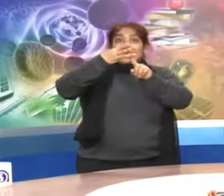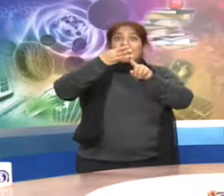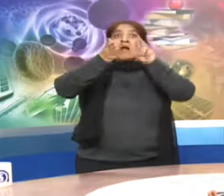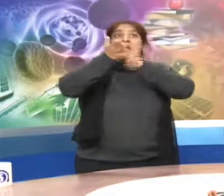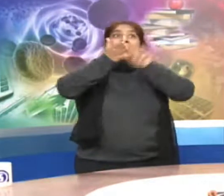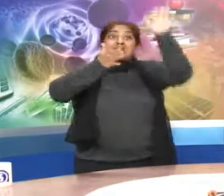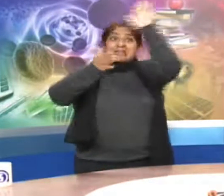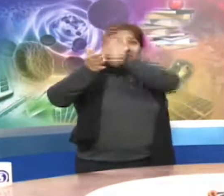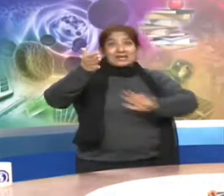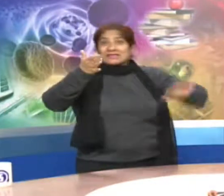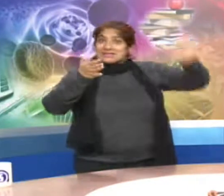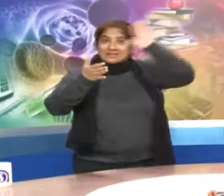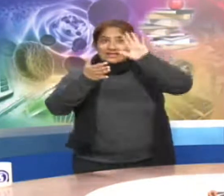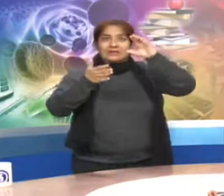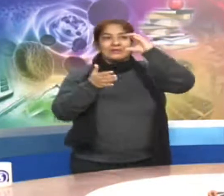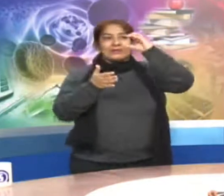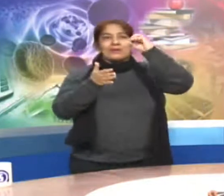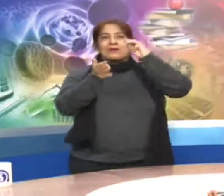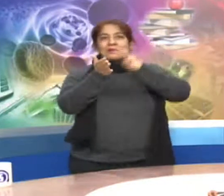Third is National Commission.